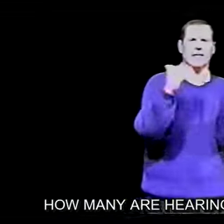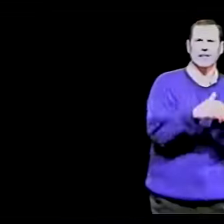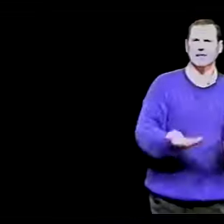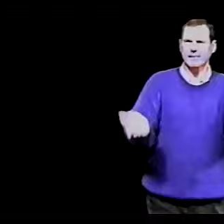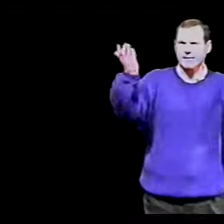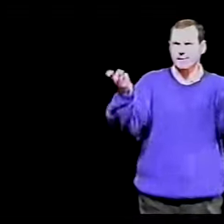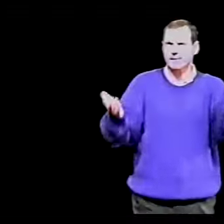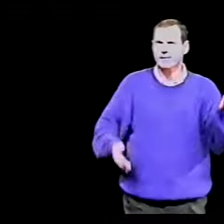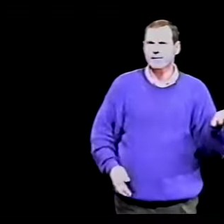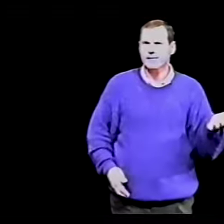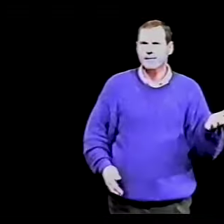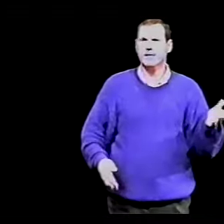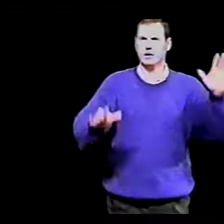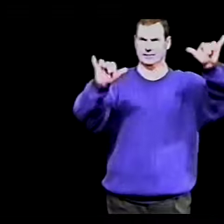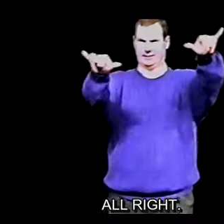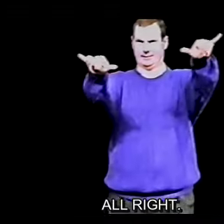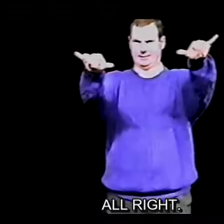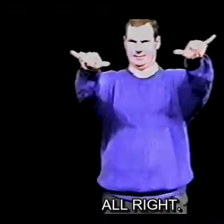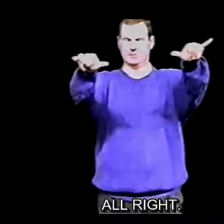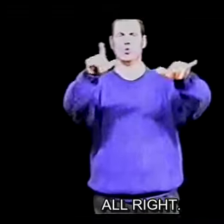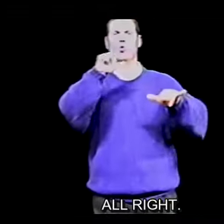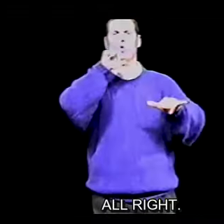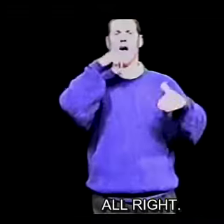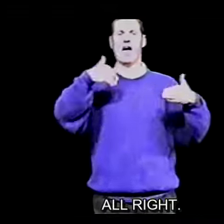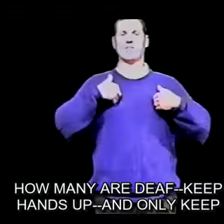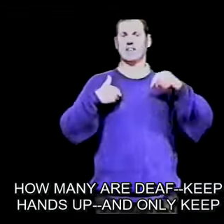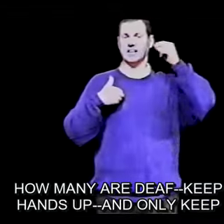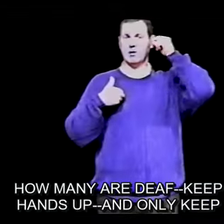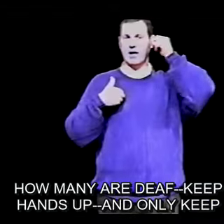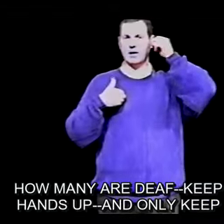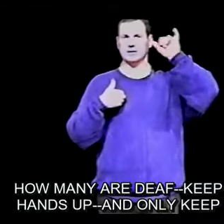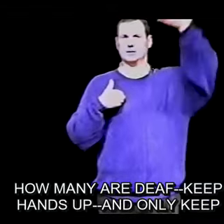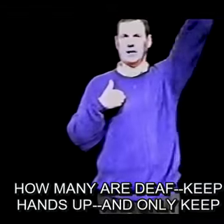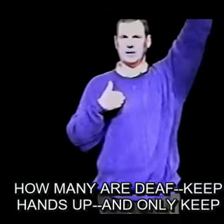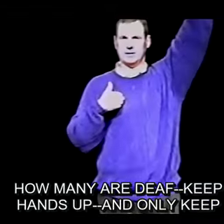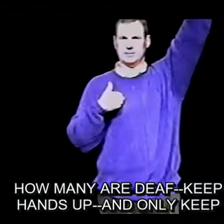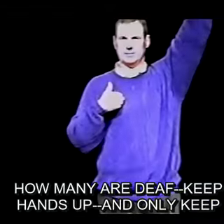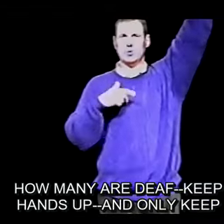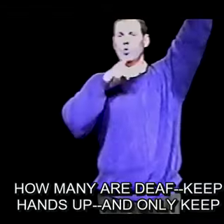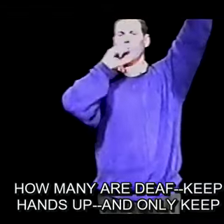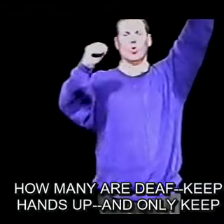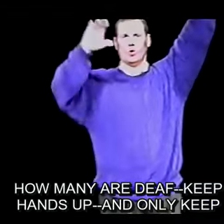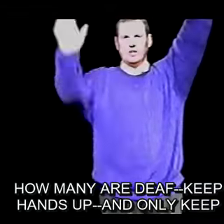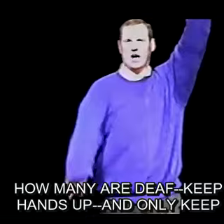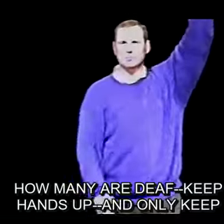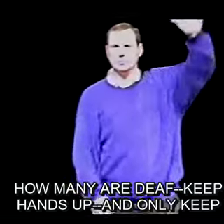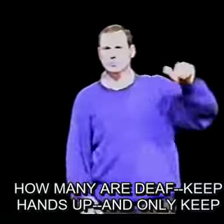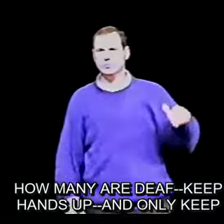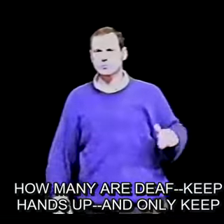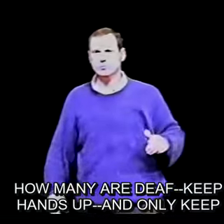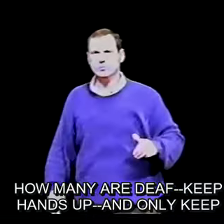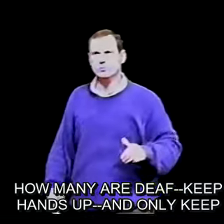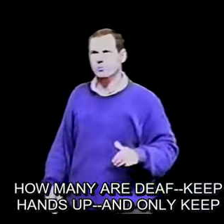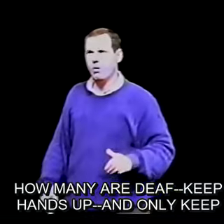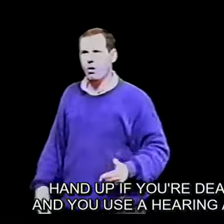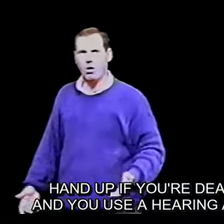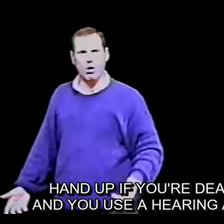All right. How many are deaf? Keep your hands up. And only keep your hand up if you're deaf and you use a hearing